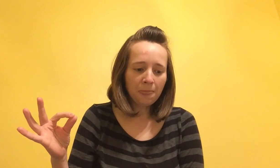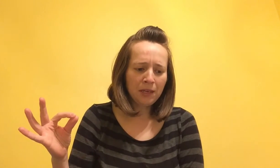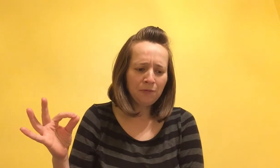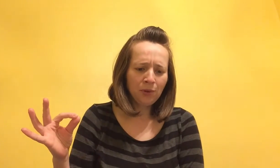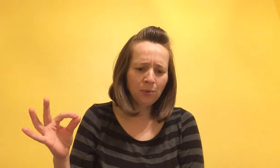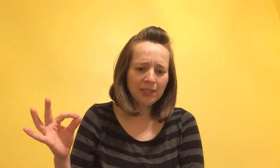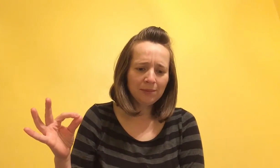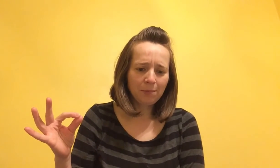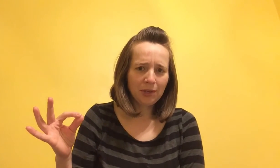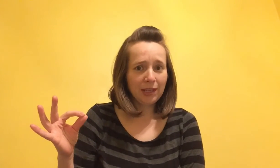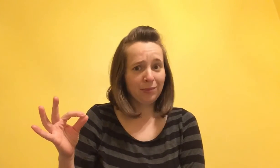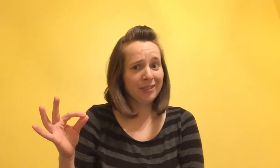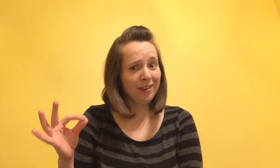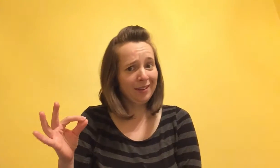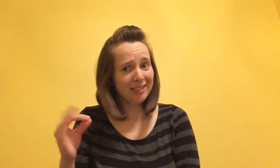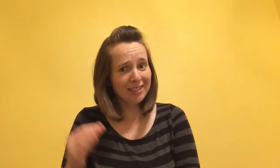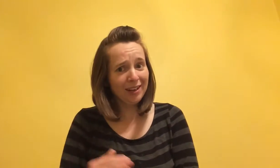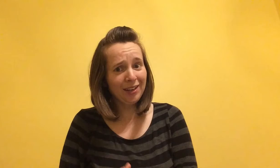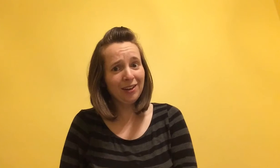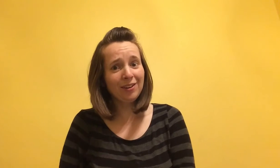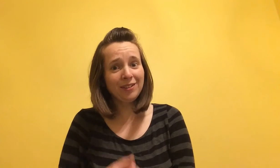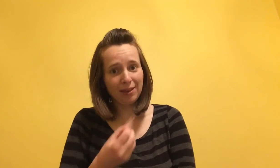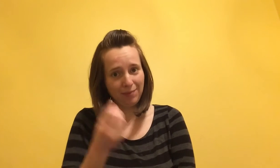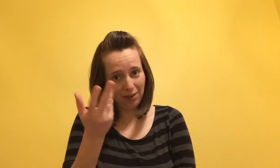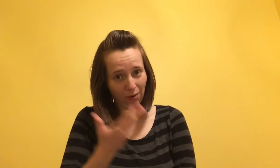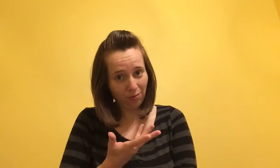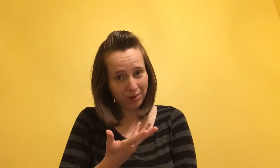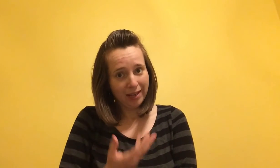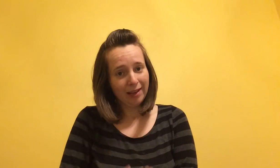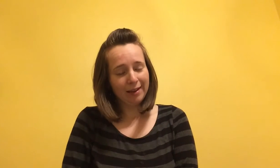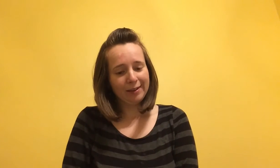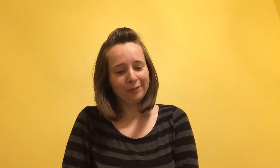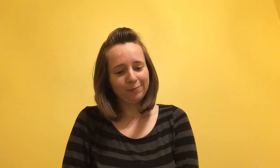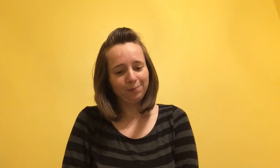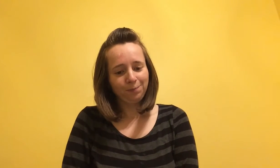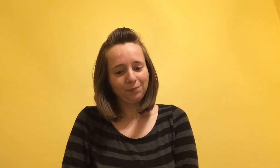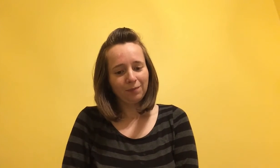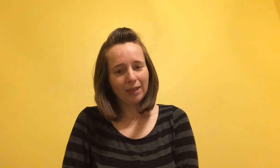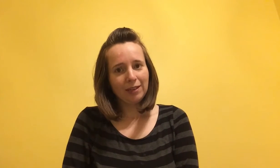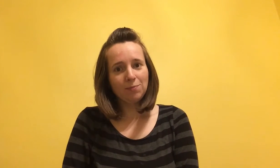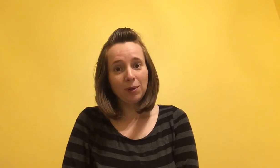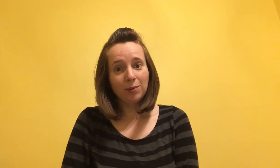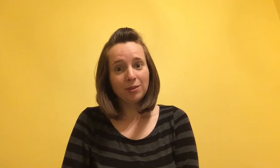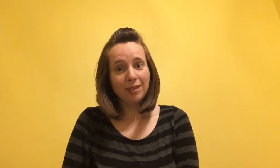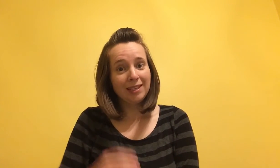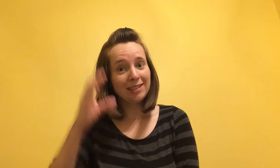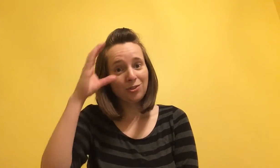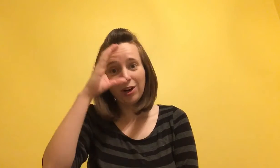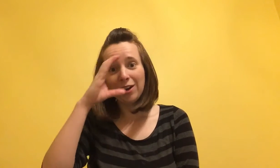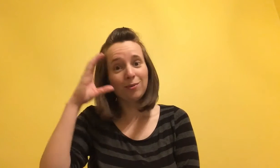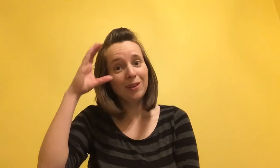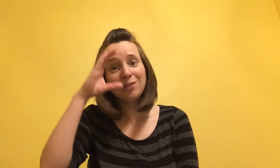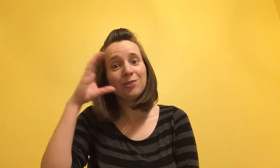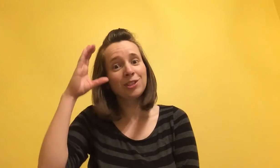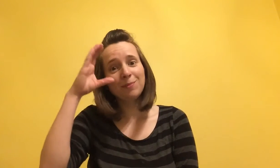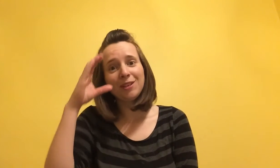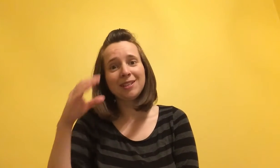If there was a bug that was not listed on here, let me know. I can be able to at least try to research as much as I